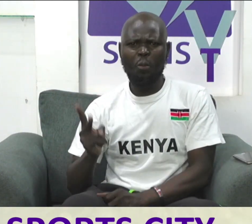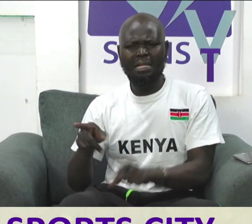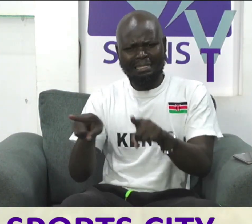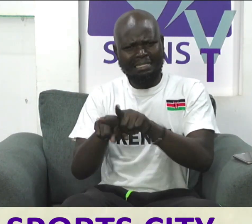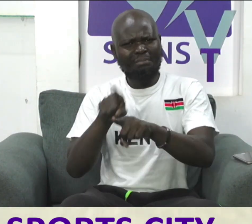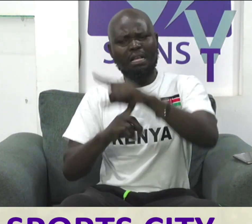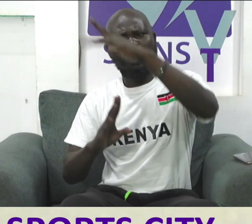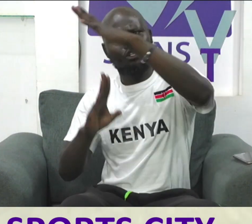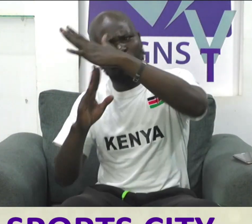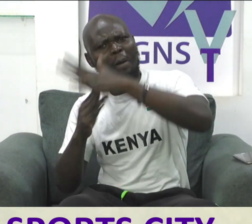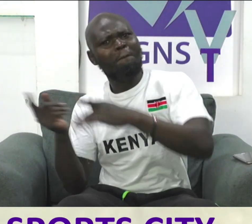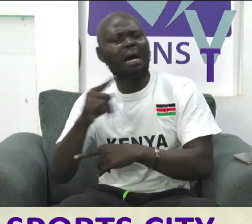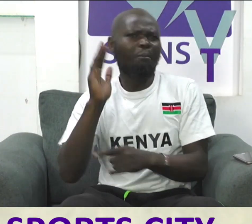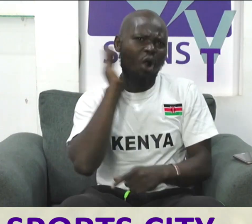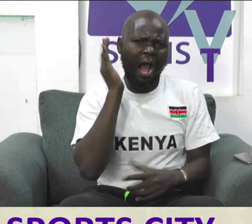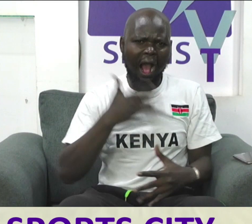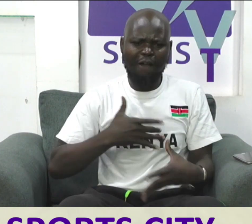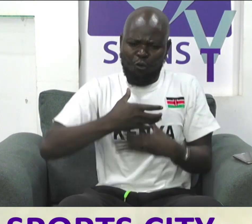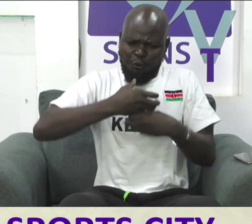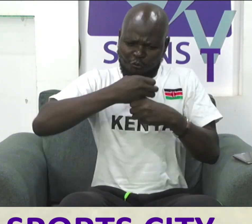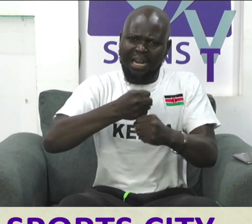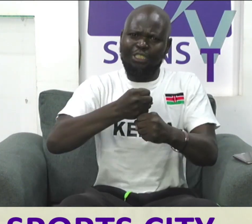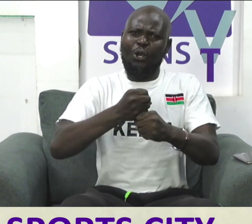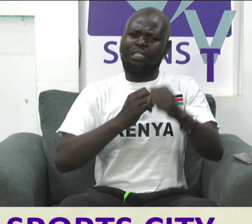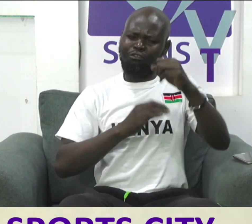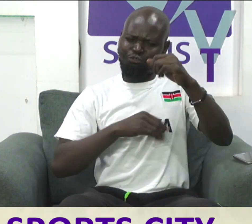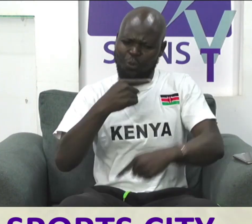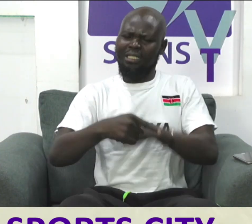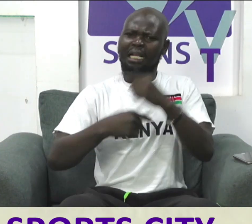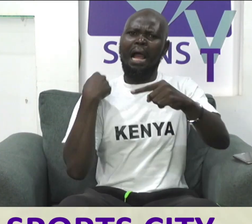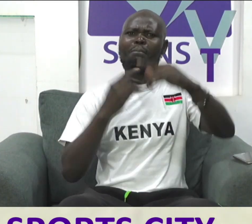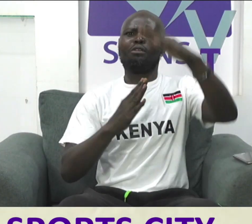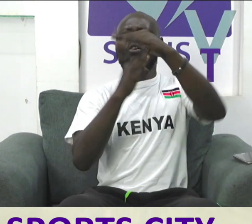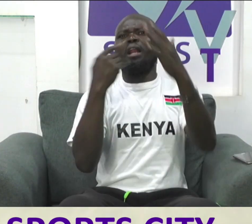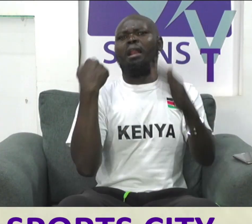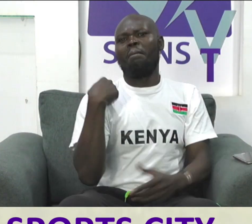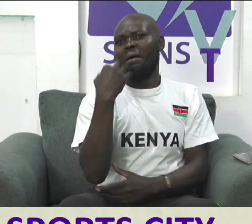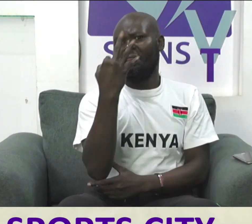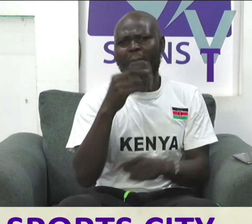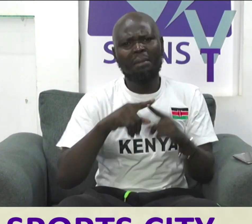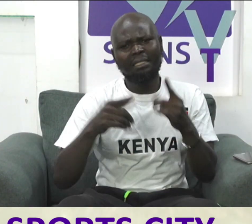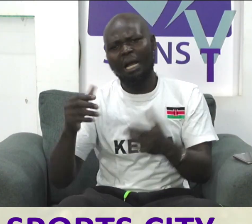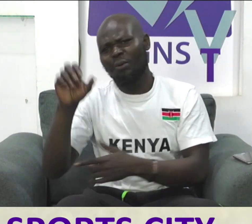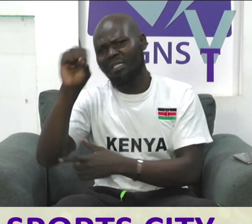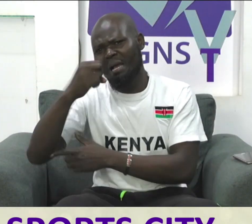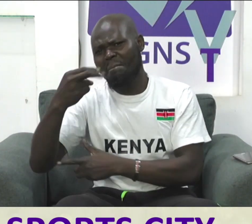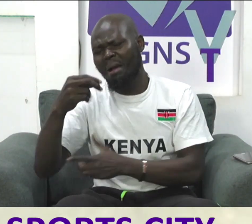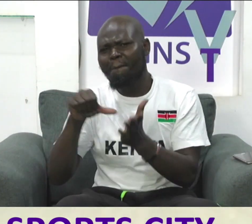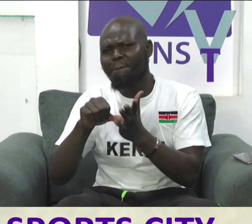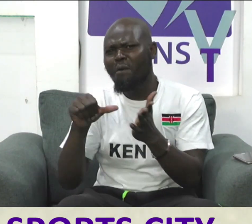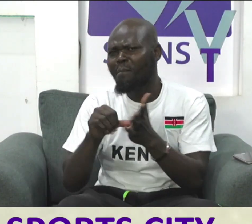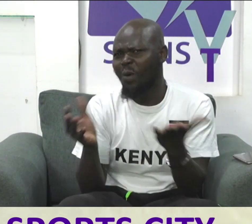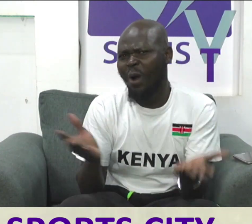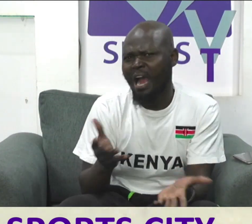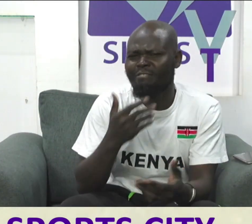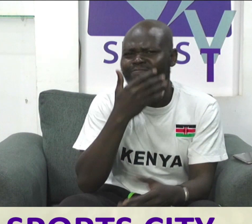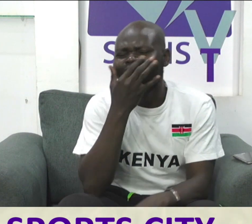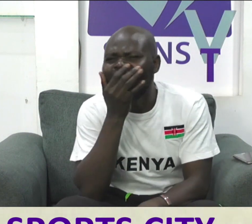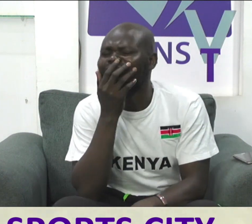and together with Muranga. But for Muranga FC, they really have the confidence, and we can see them are